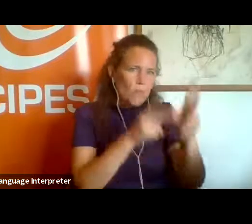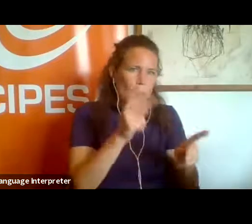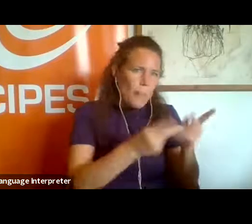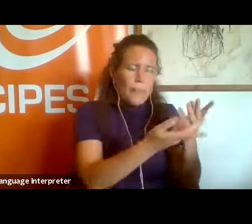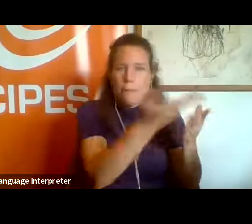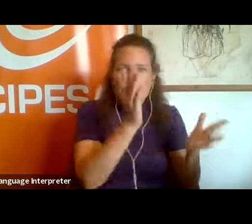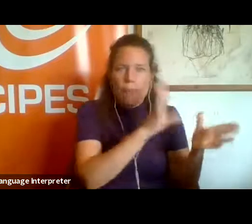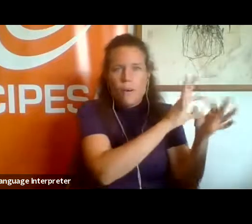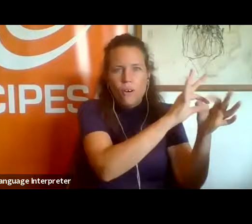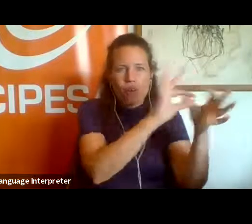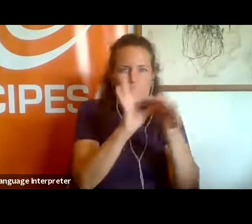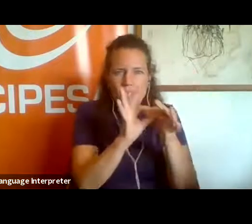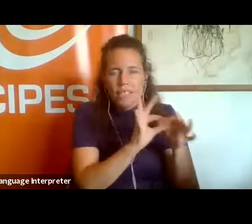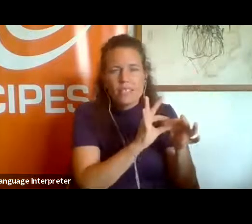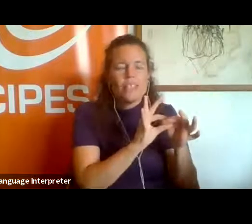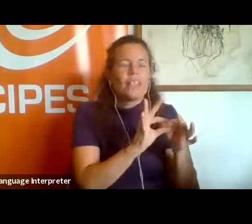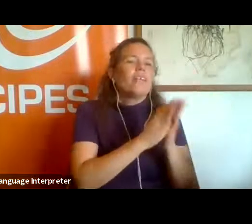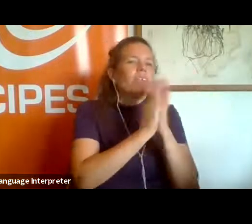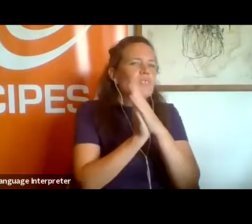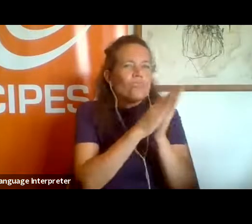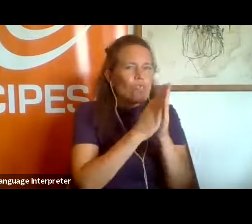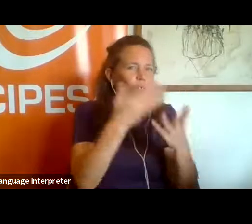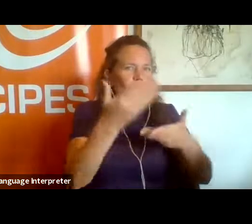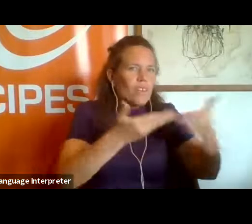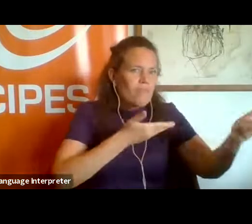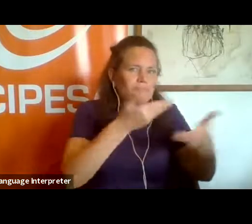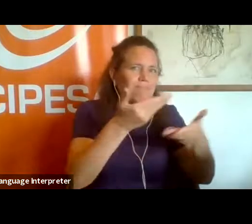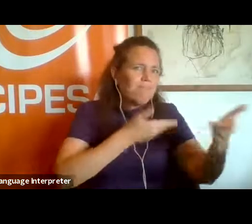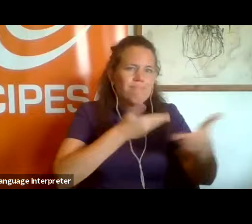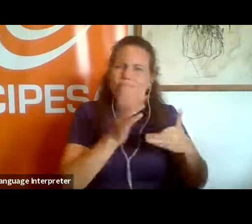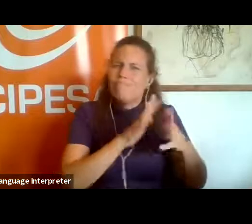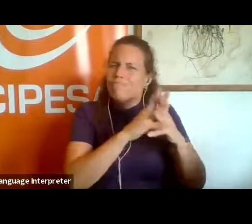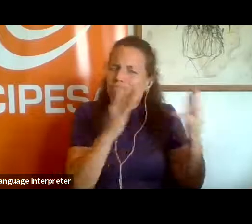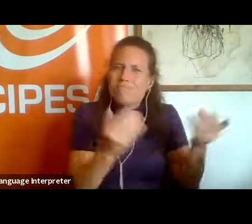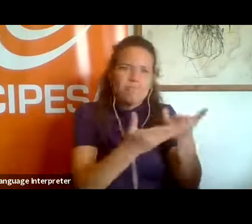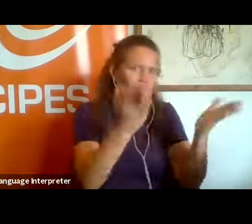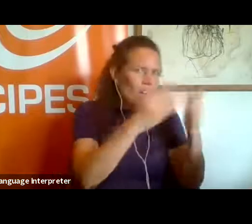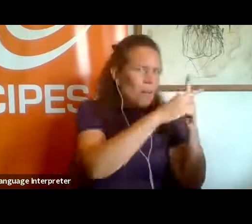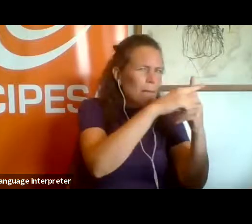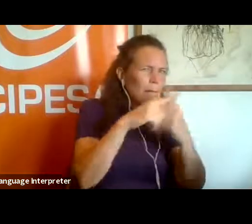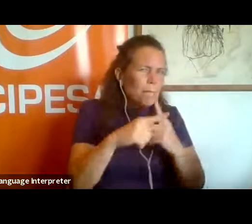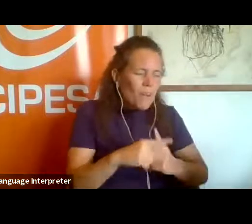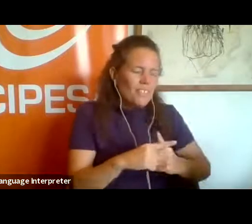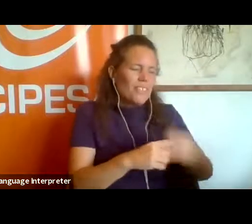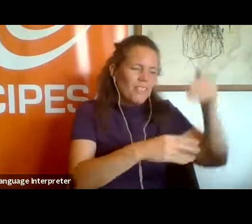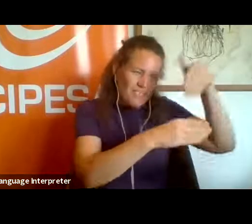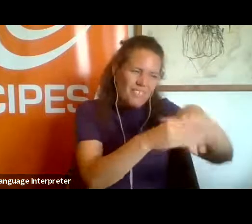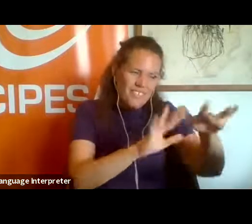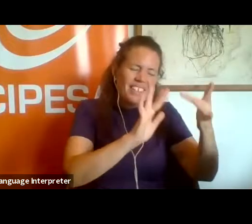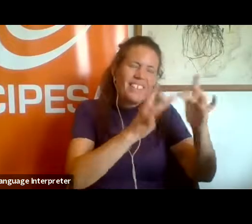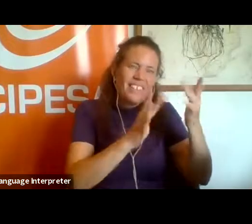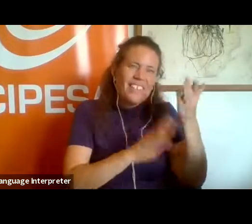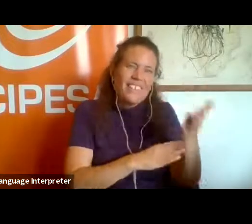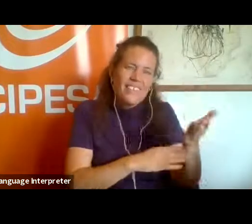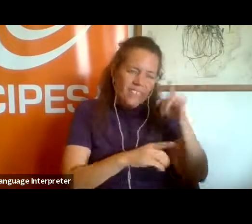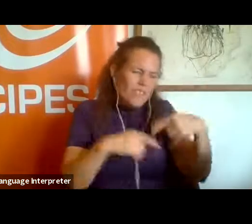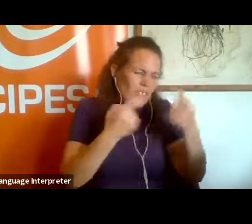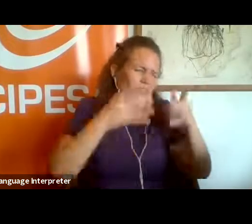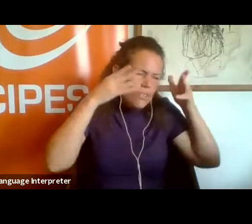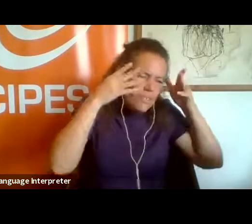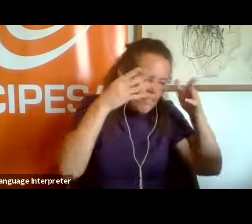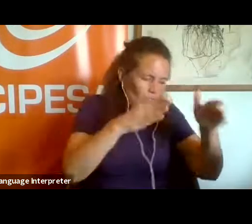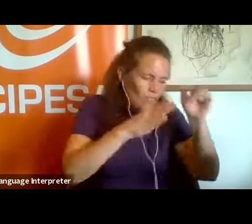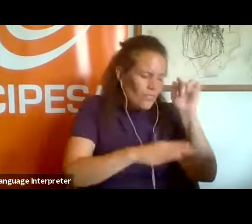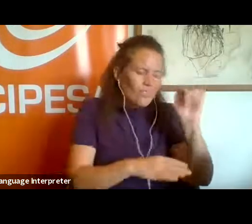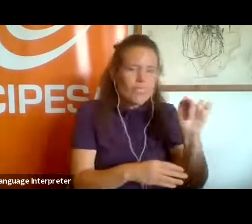creating real passionate change. These are all of the positives that come with the internet, and it's what we should be focusing on. It's what we should